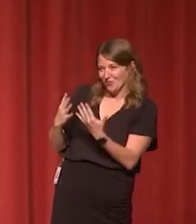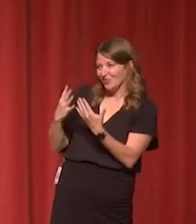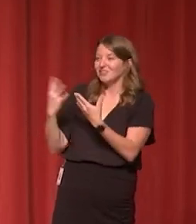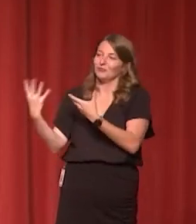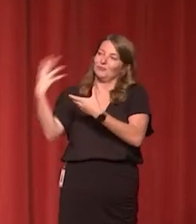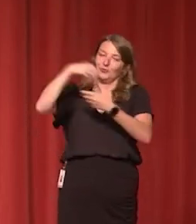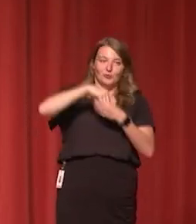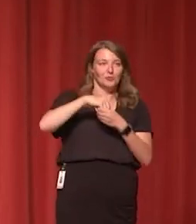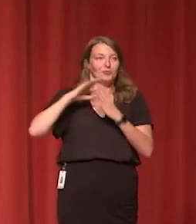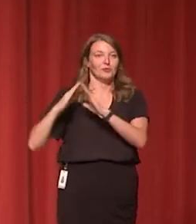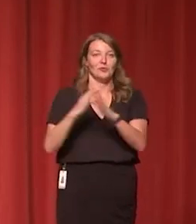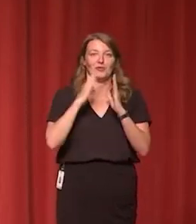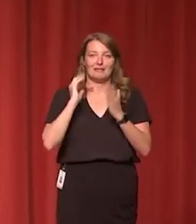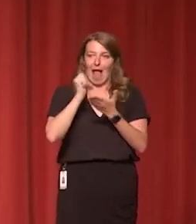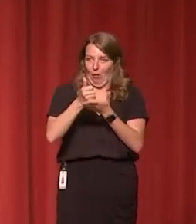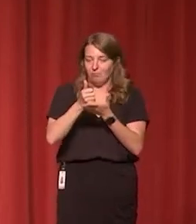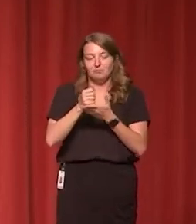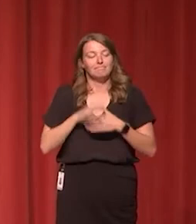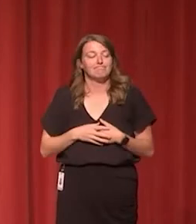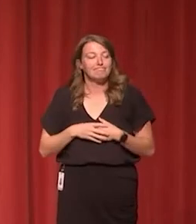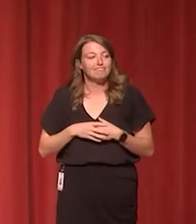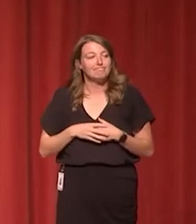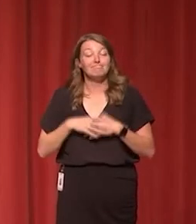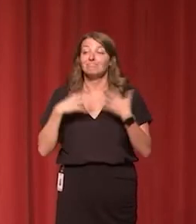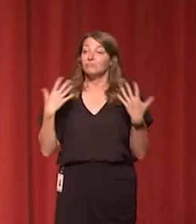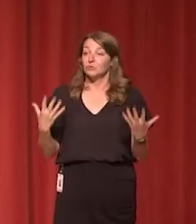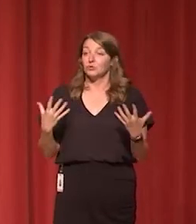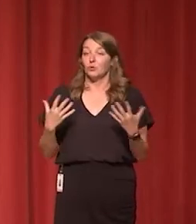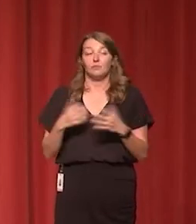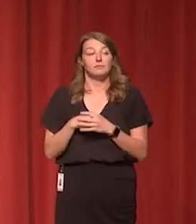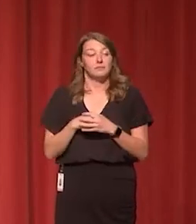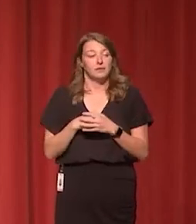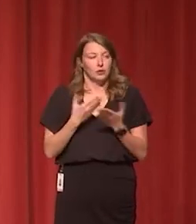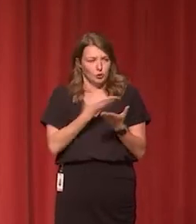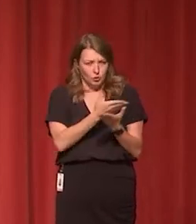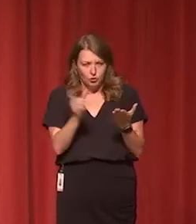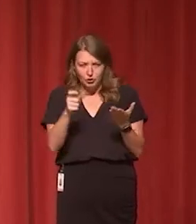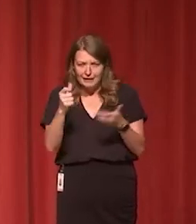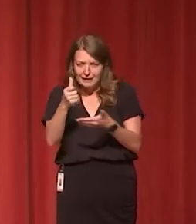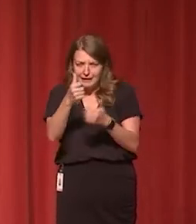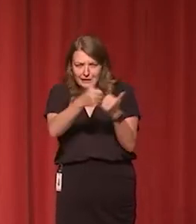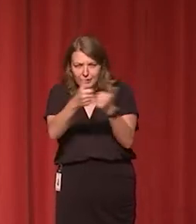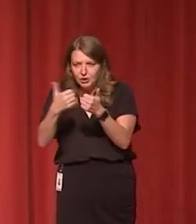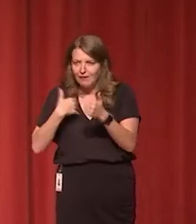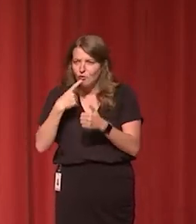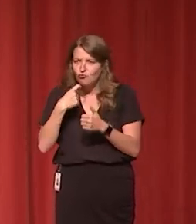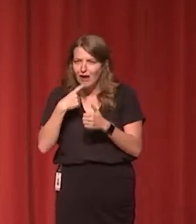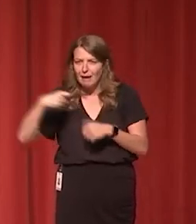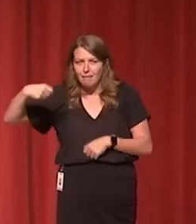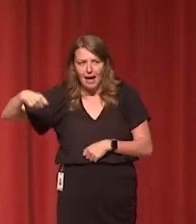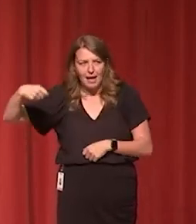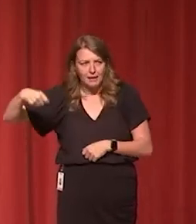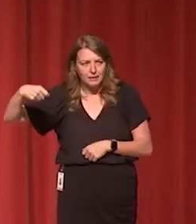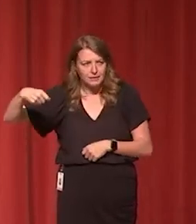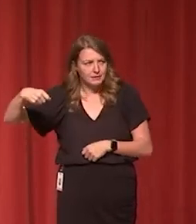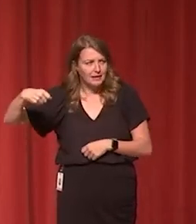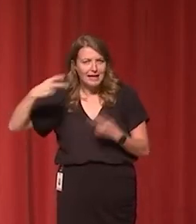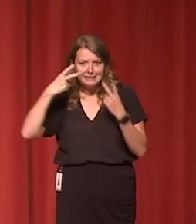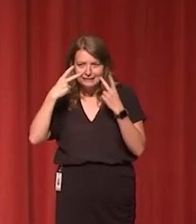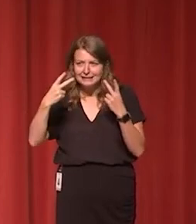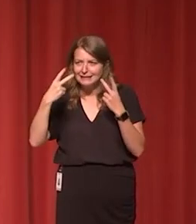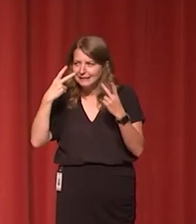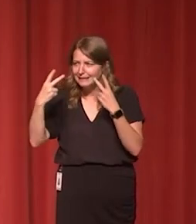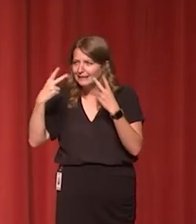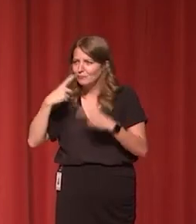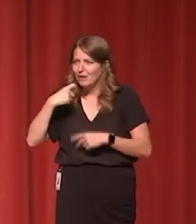community's health through the vital work they do. Okay, you should have each received a red bag. Do y'all have red? I see lots of red